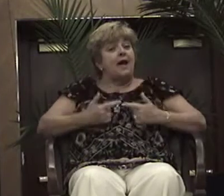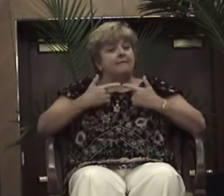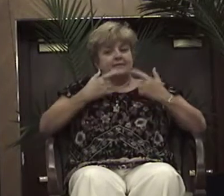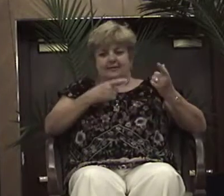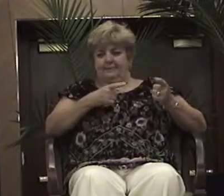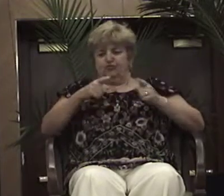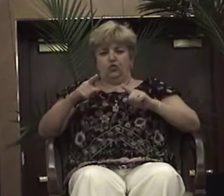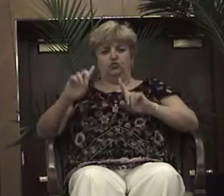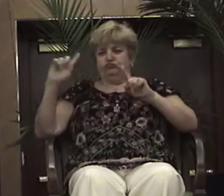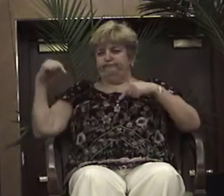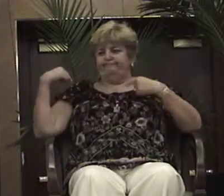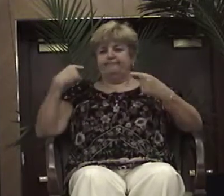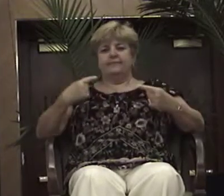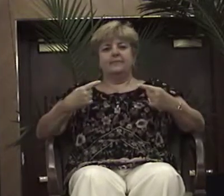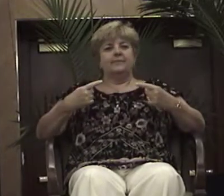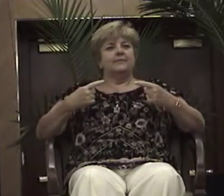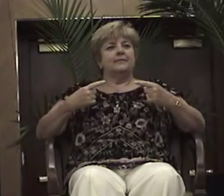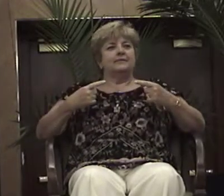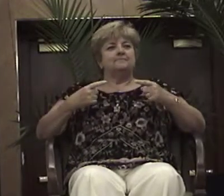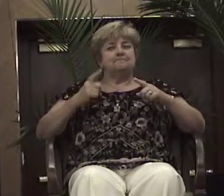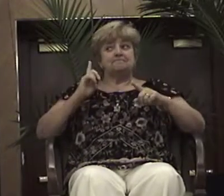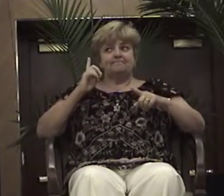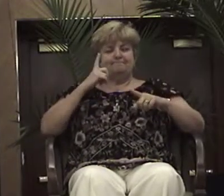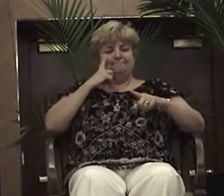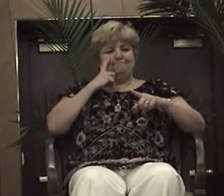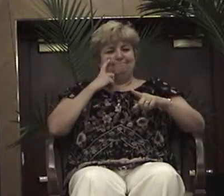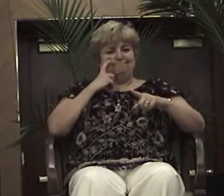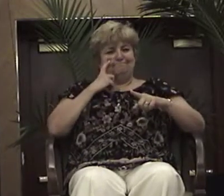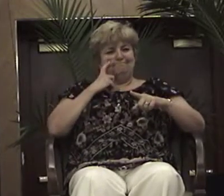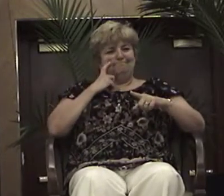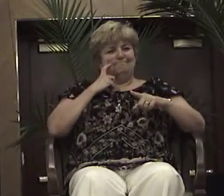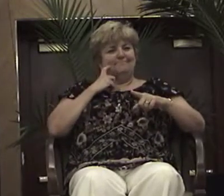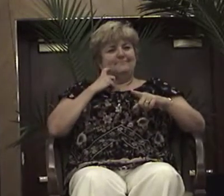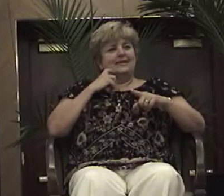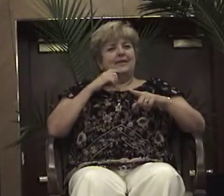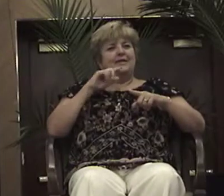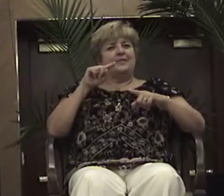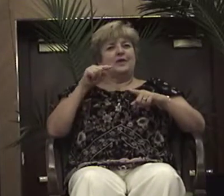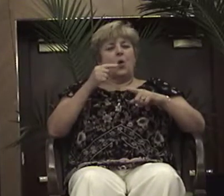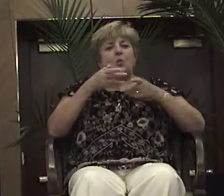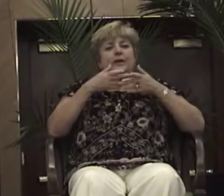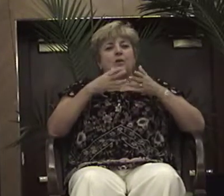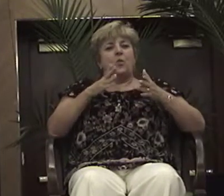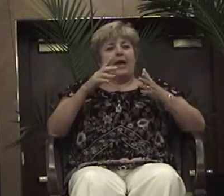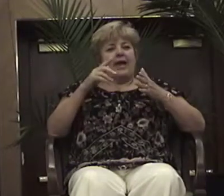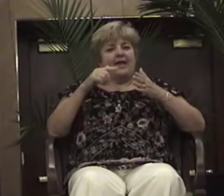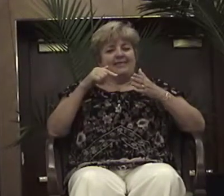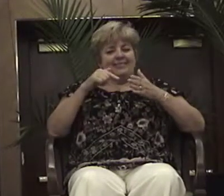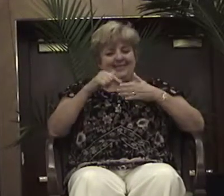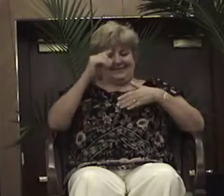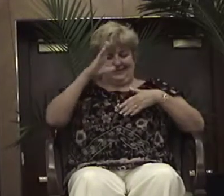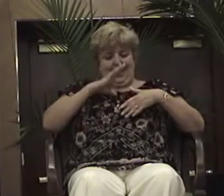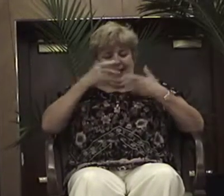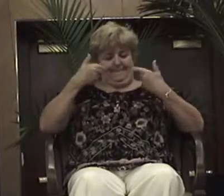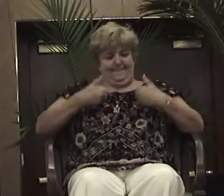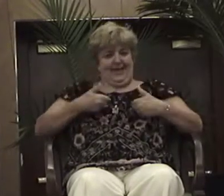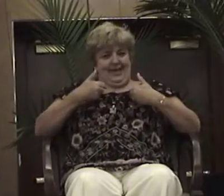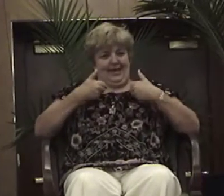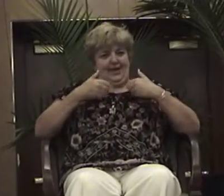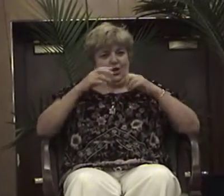The only way this guy could get from the Salvation Army at the Skipper of Vancouver to Fort Lauderdale, Florida, is